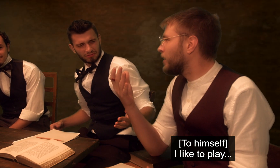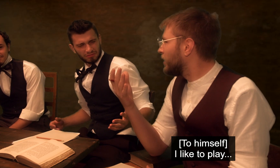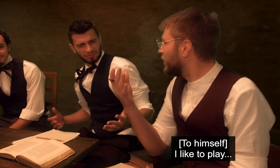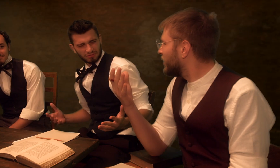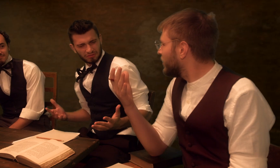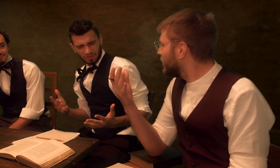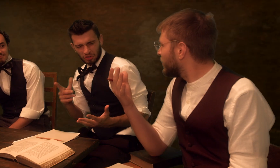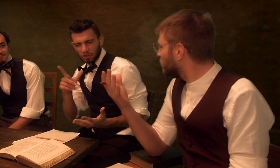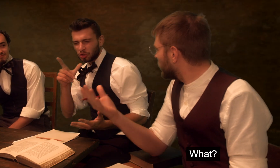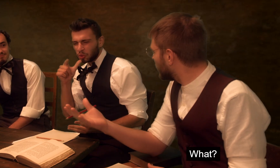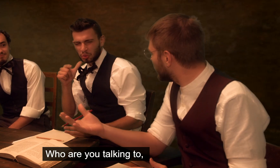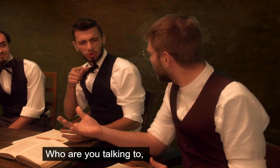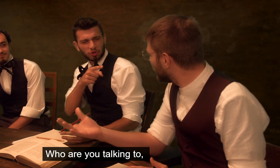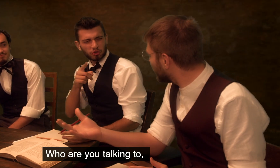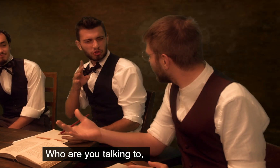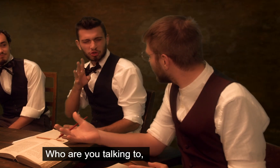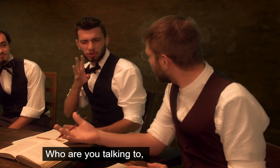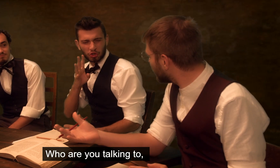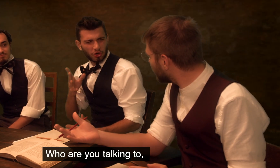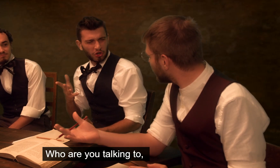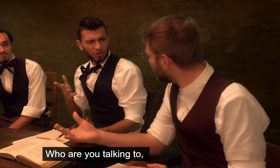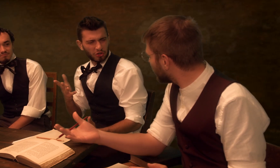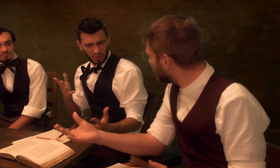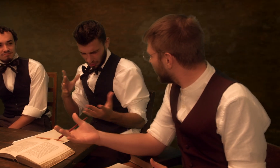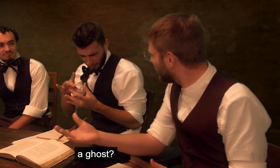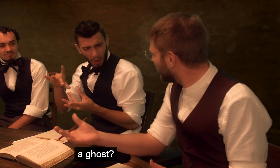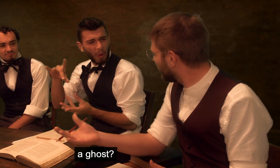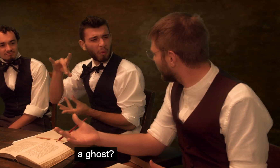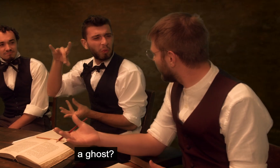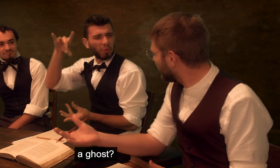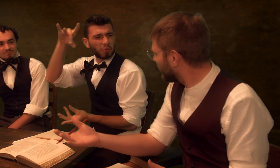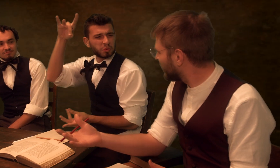play... What? Who are you talking to? A ghost?